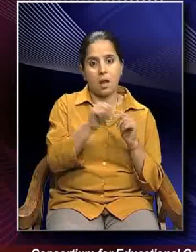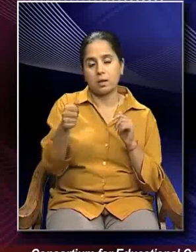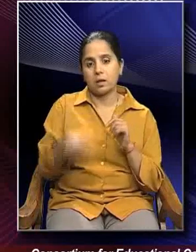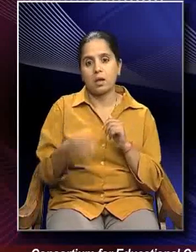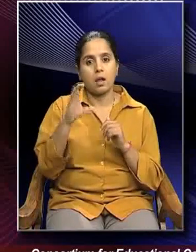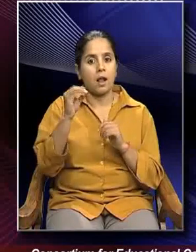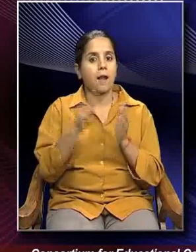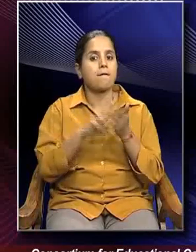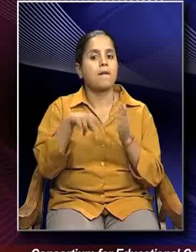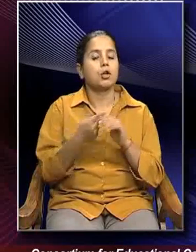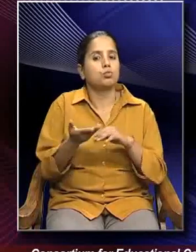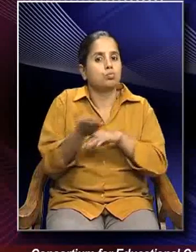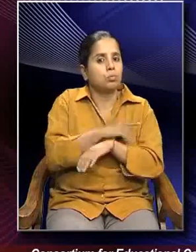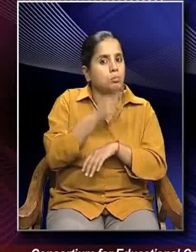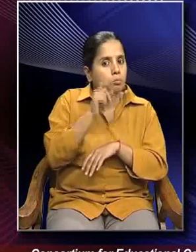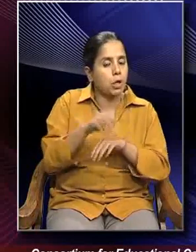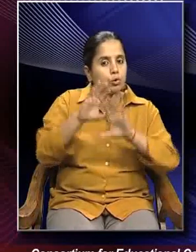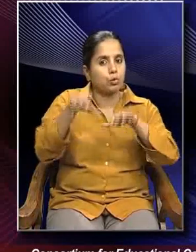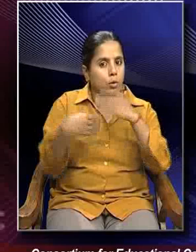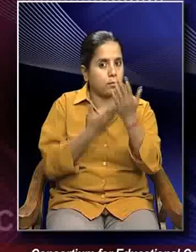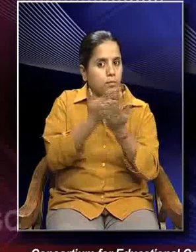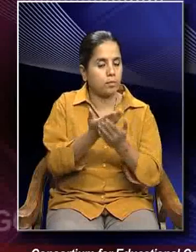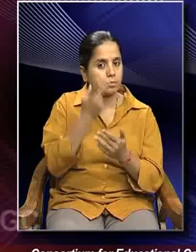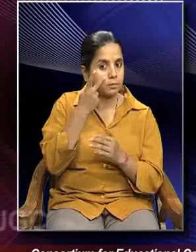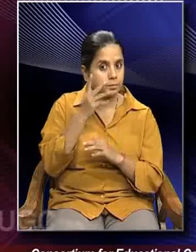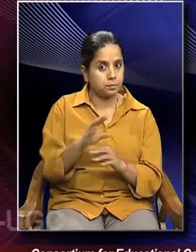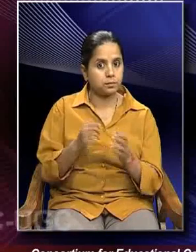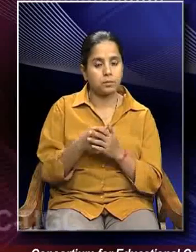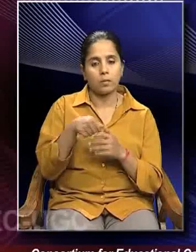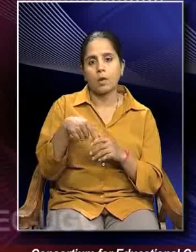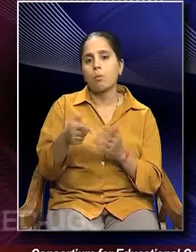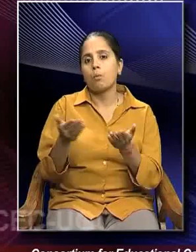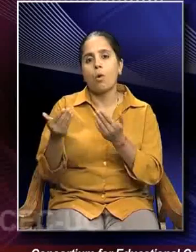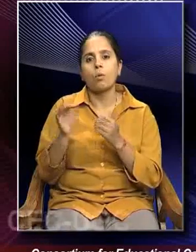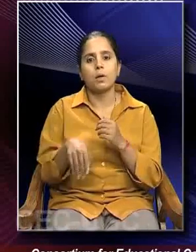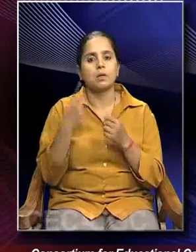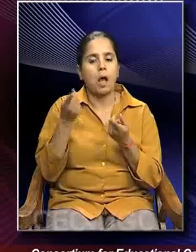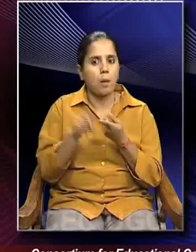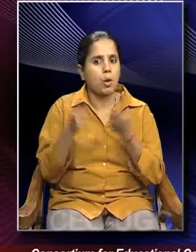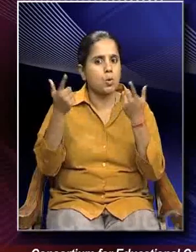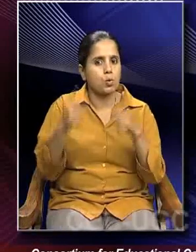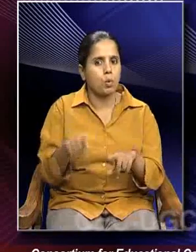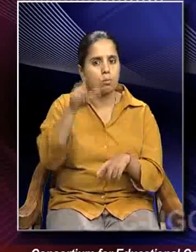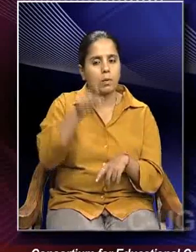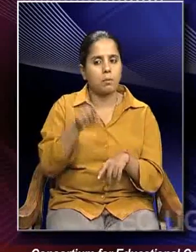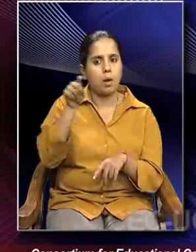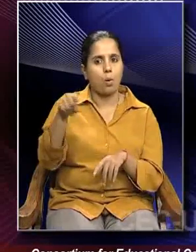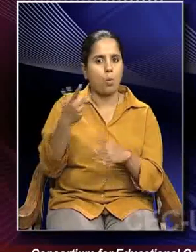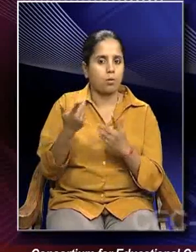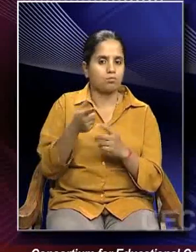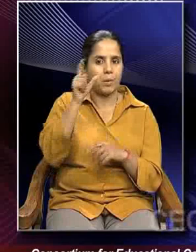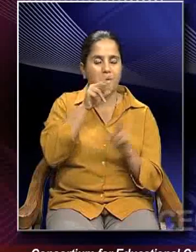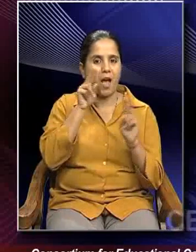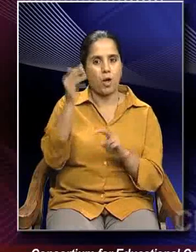convention presupposes from the group in the form of possible damage to one's reputation.